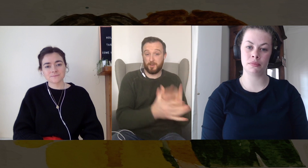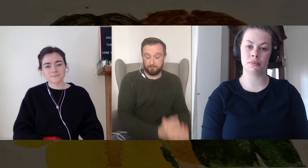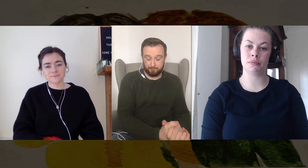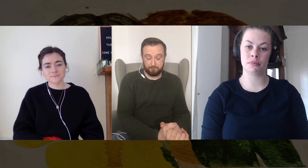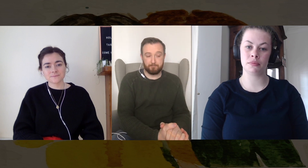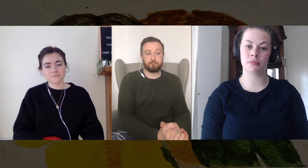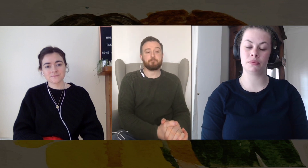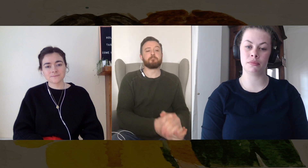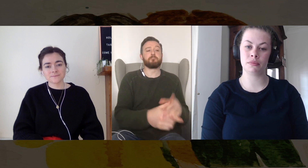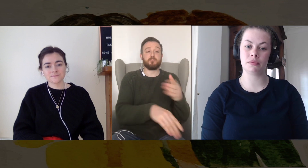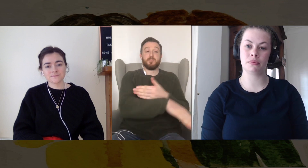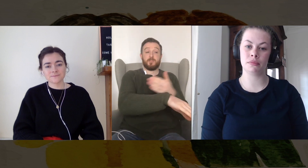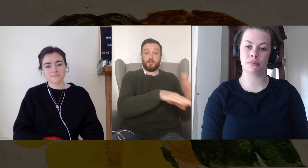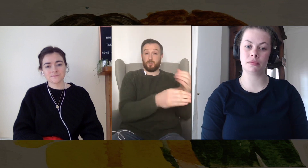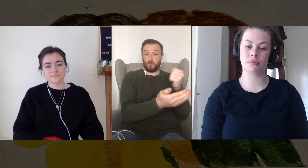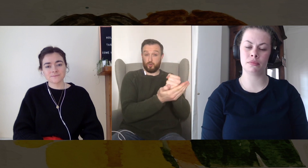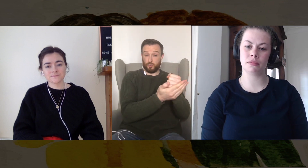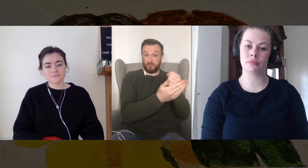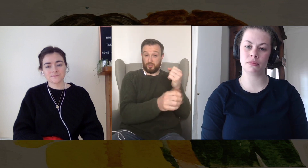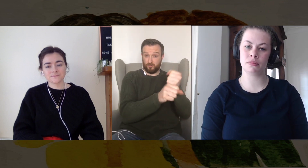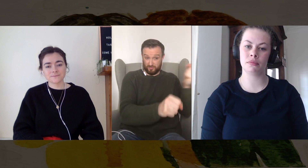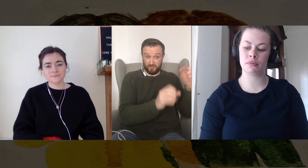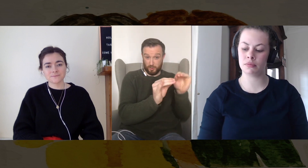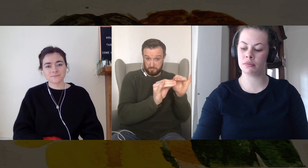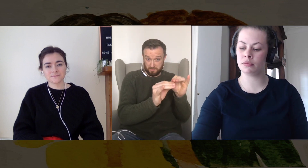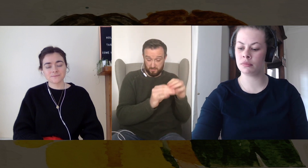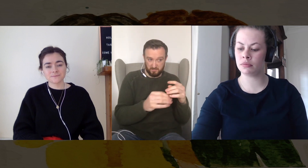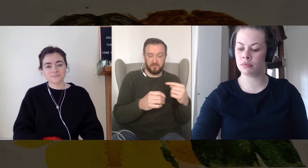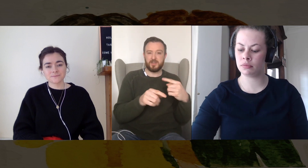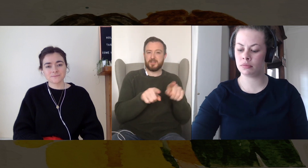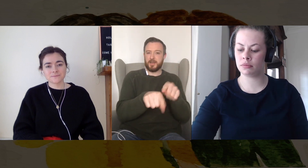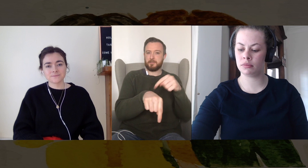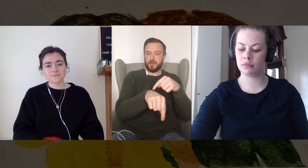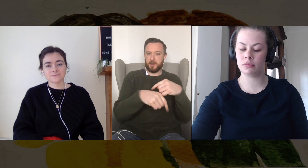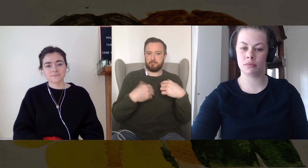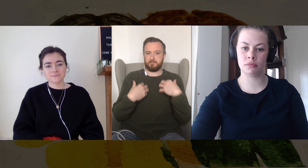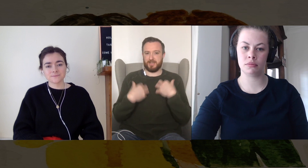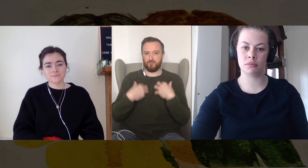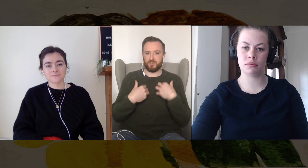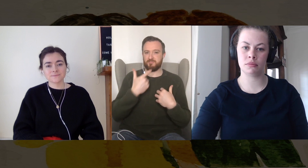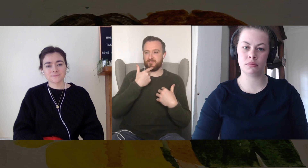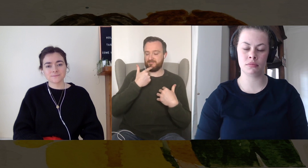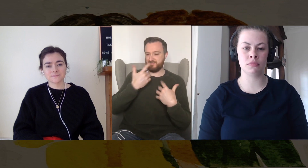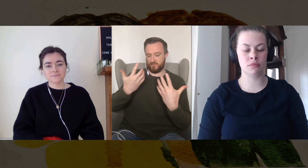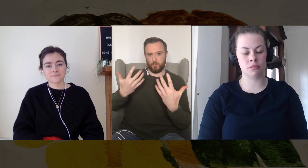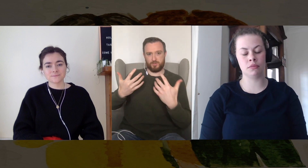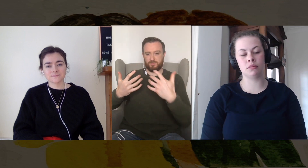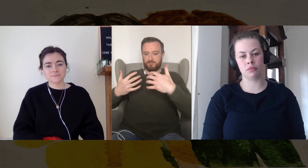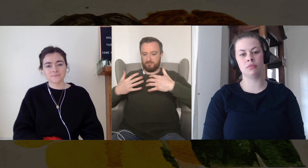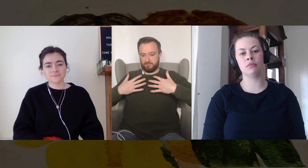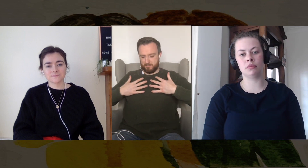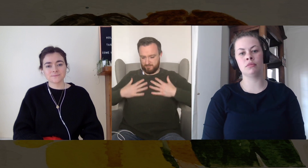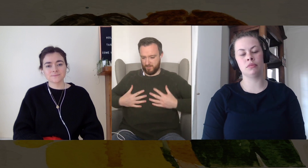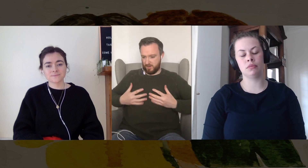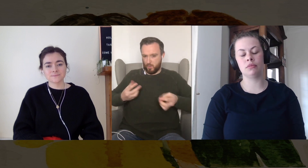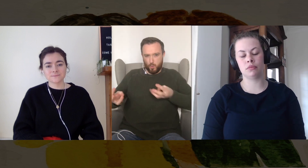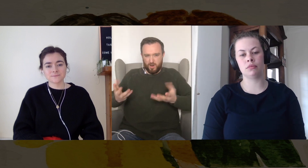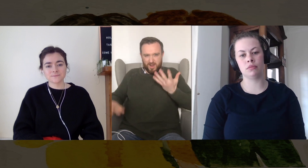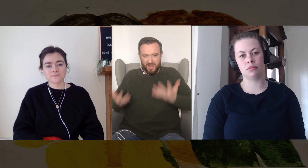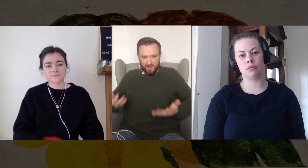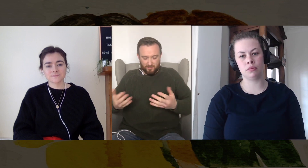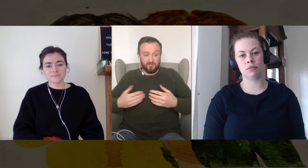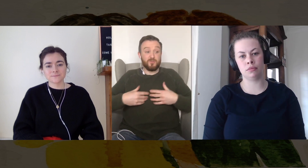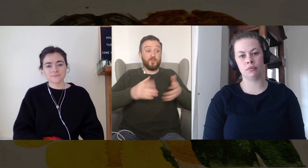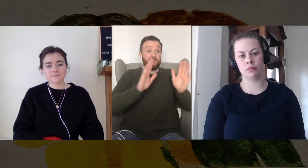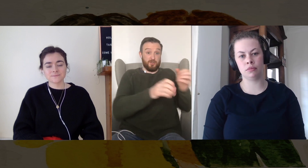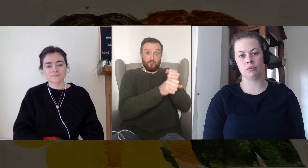when I started doing that degree, and I suppose at the same time while I was doing that, my brain was kind of getting drawn elsewhere into how the